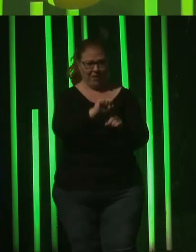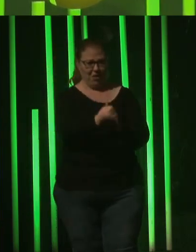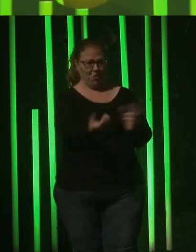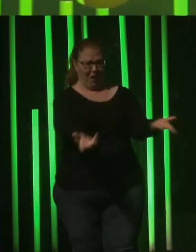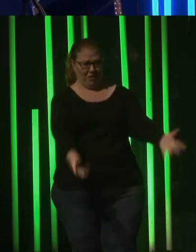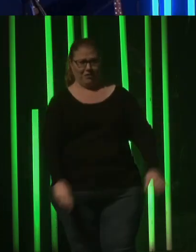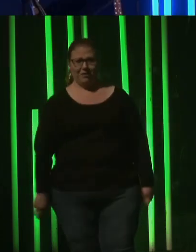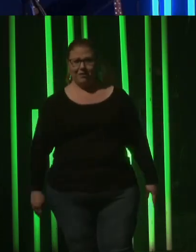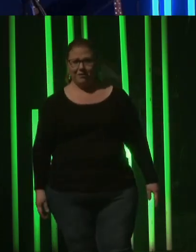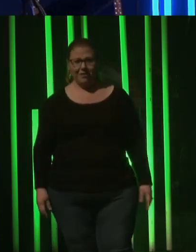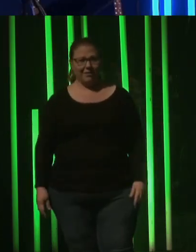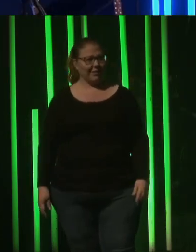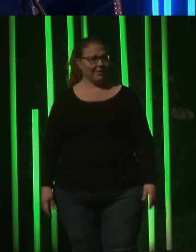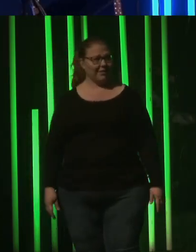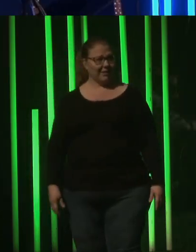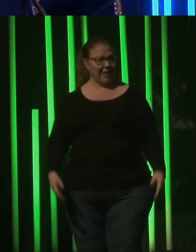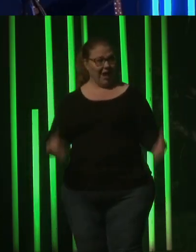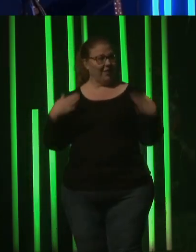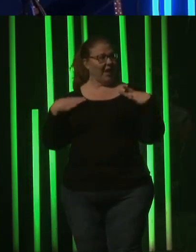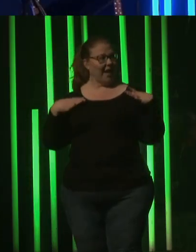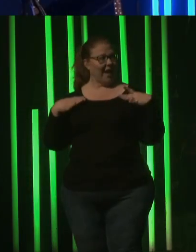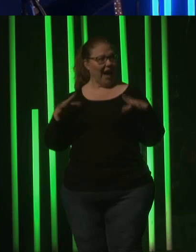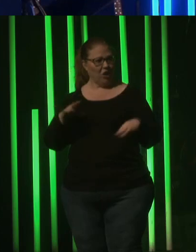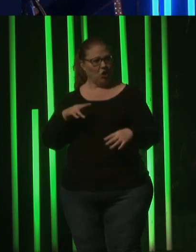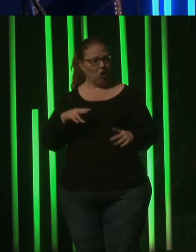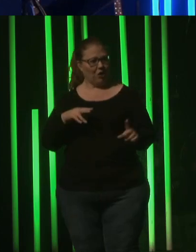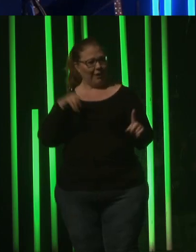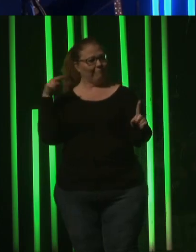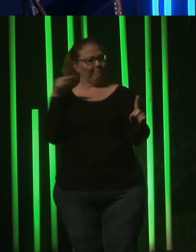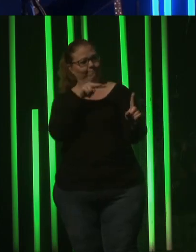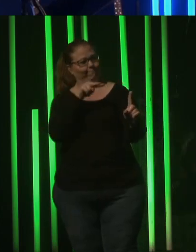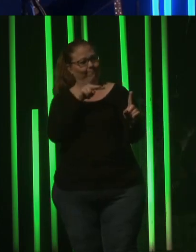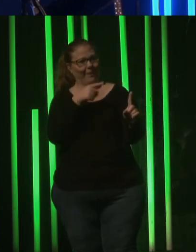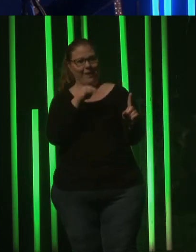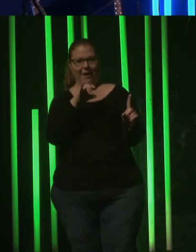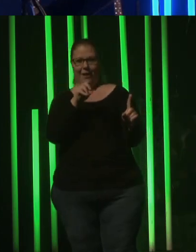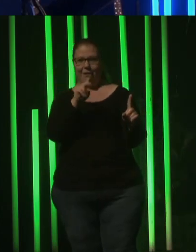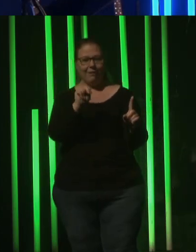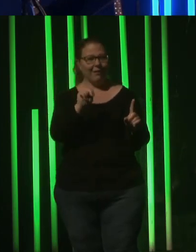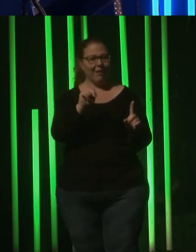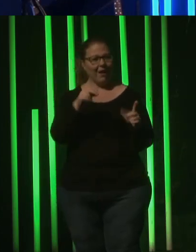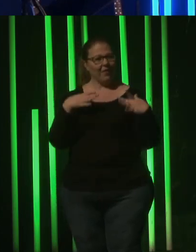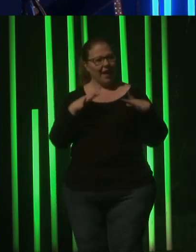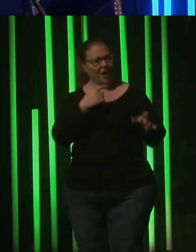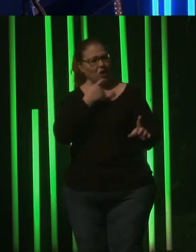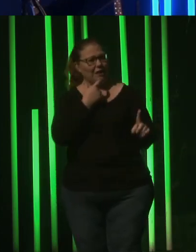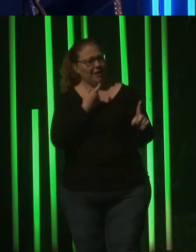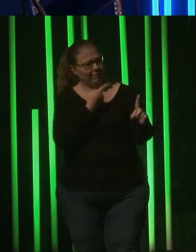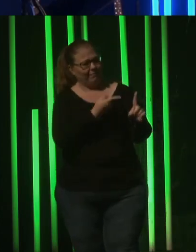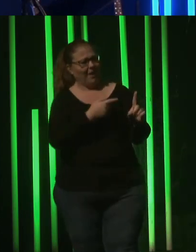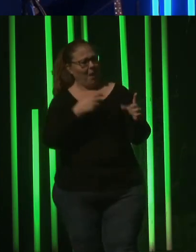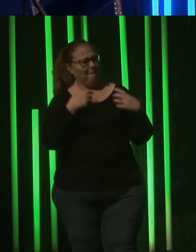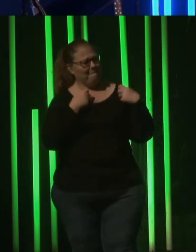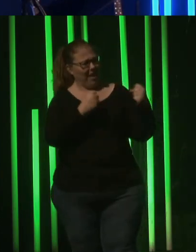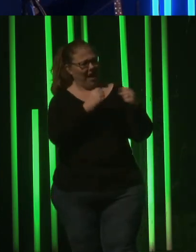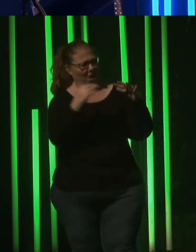condition. The angel looked at Gideon. And the angel says, mighty warrior.